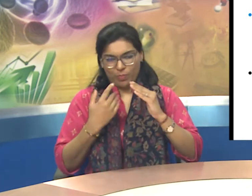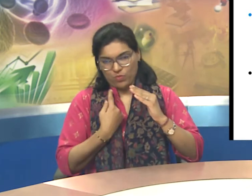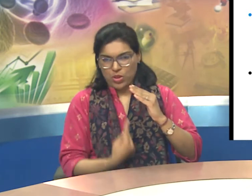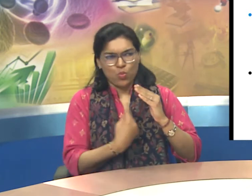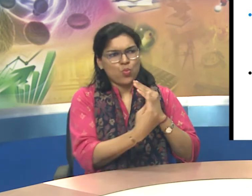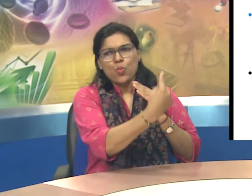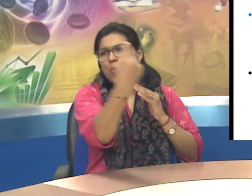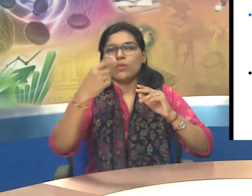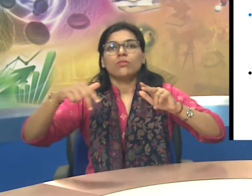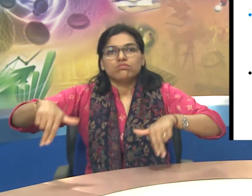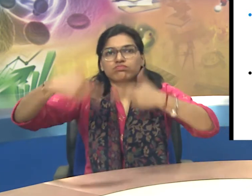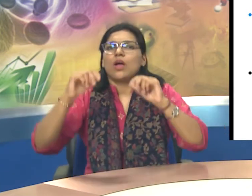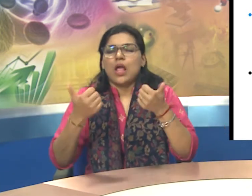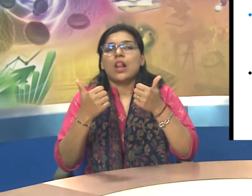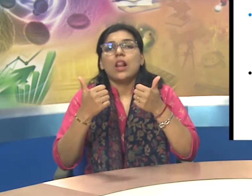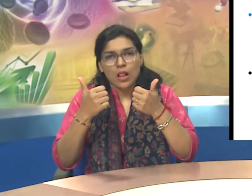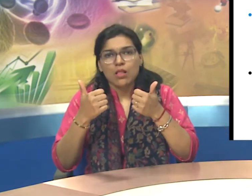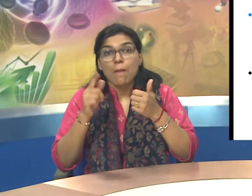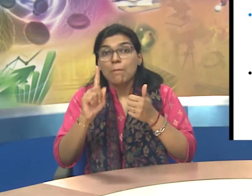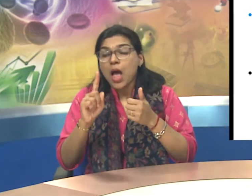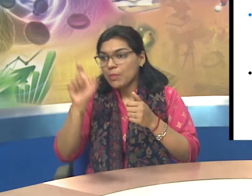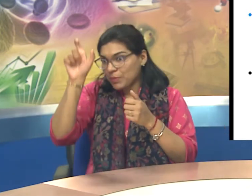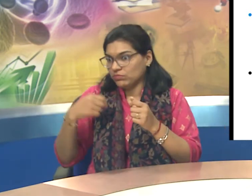interact with each other